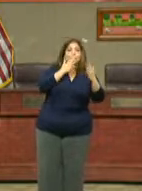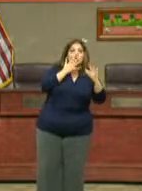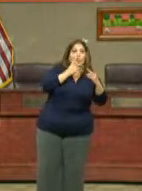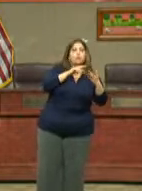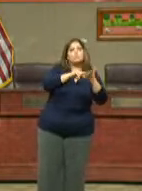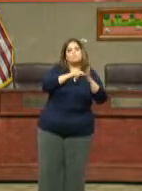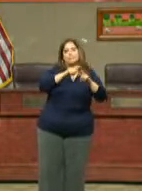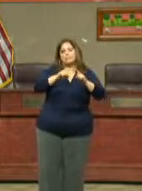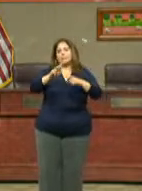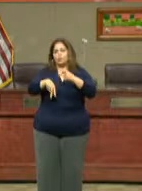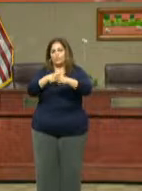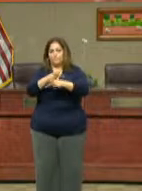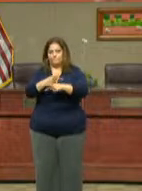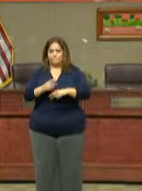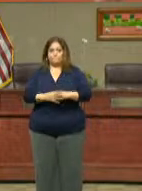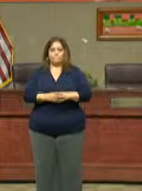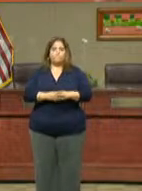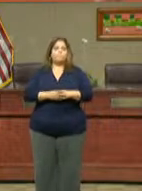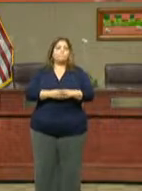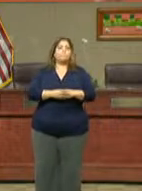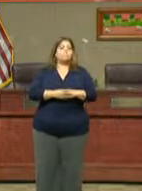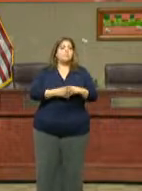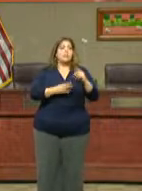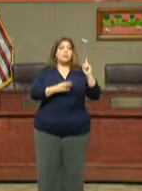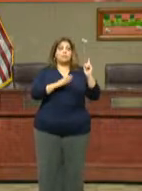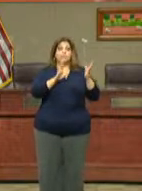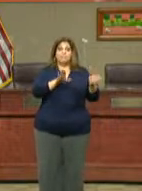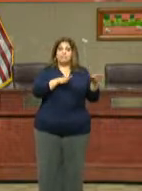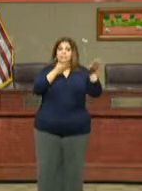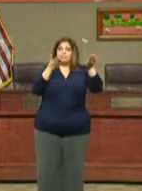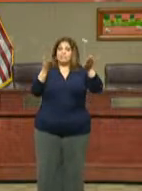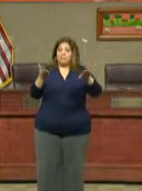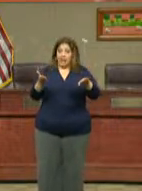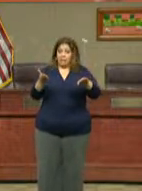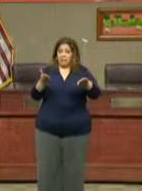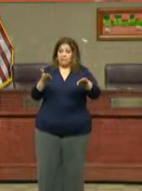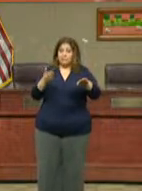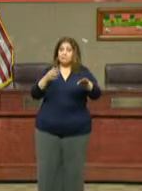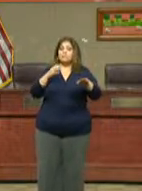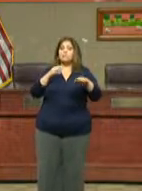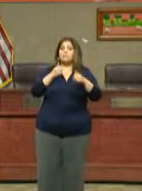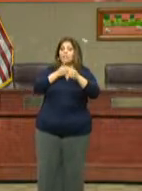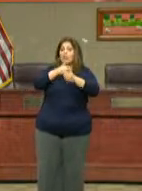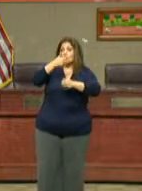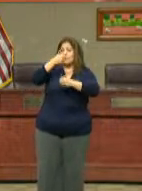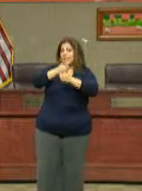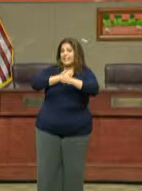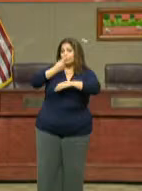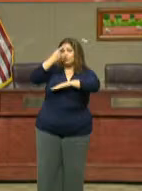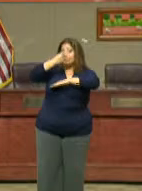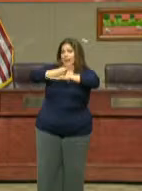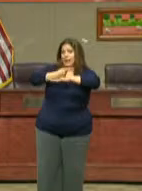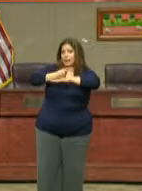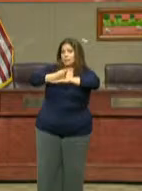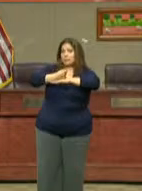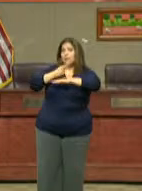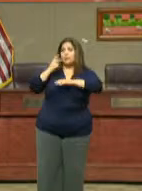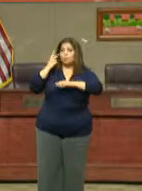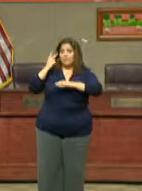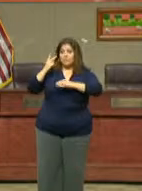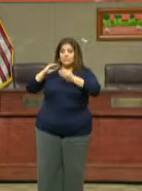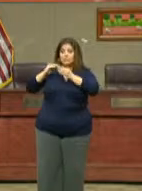Next. These are related deaths by day. And as you can see, I mean, the decline is